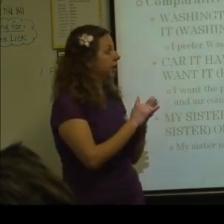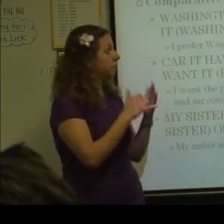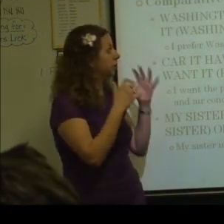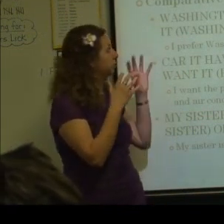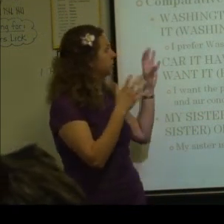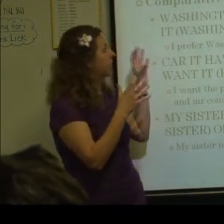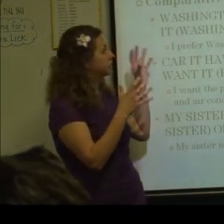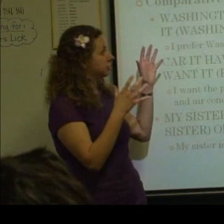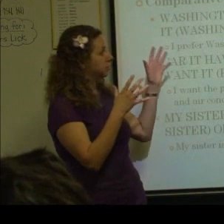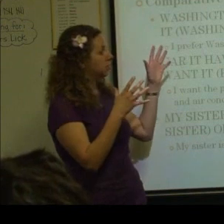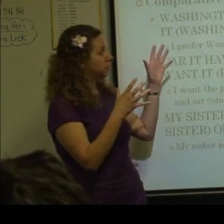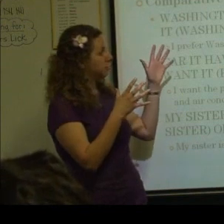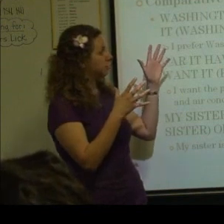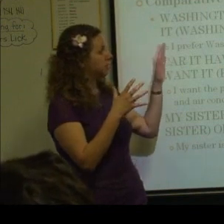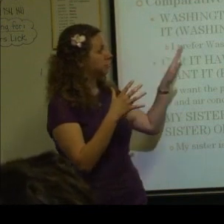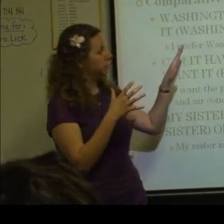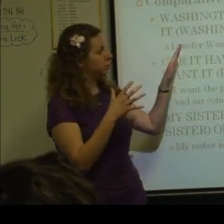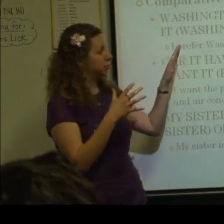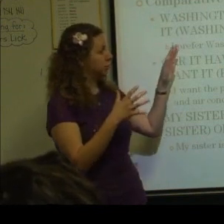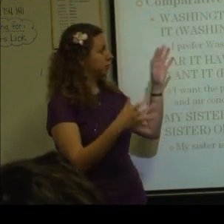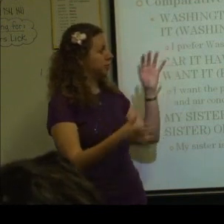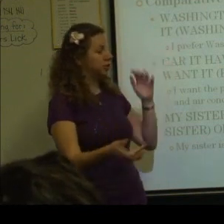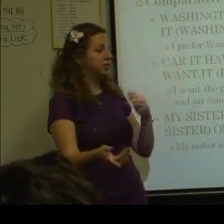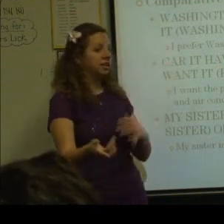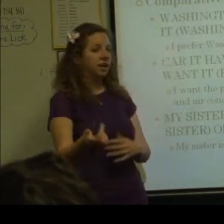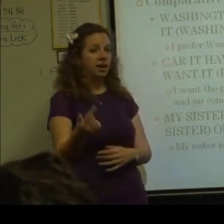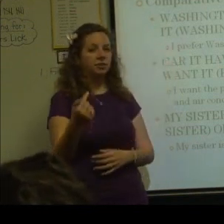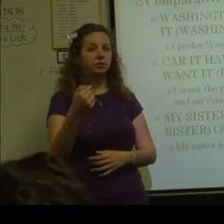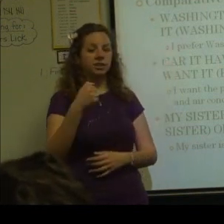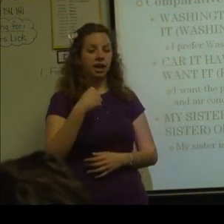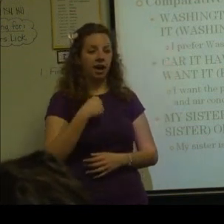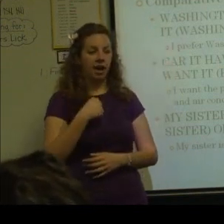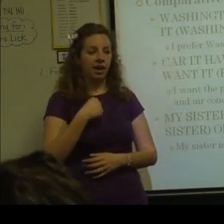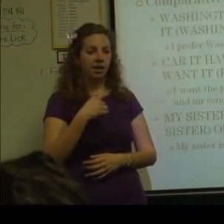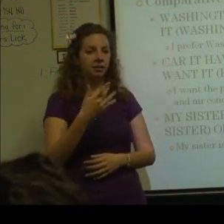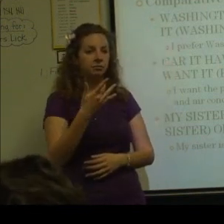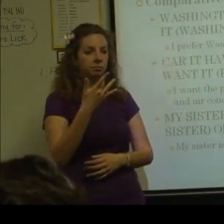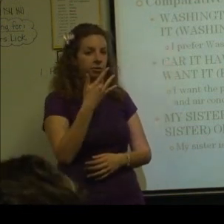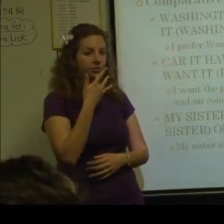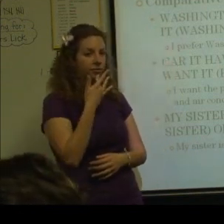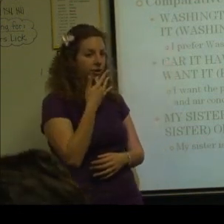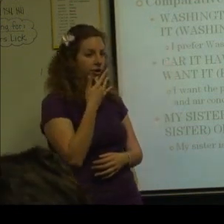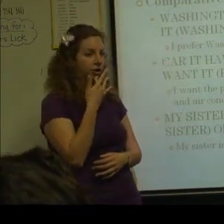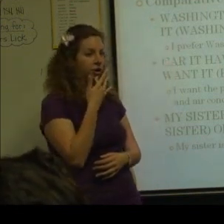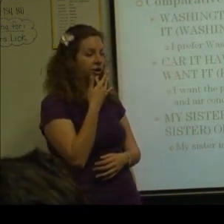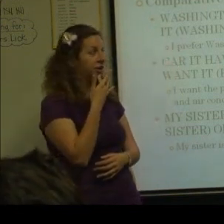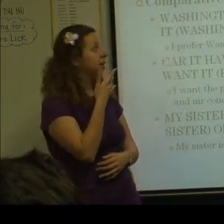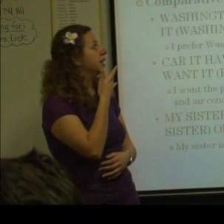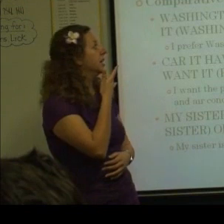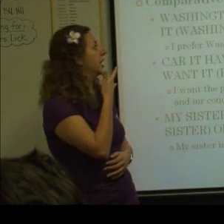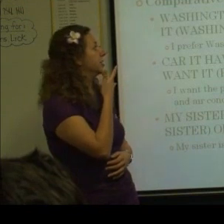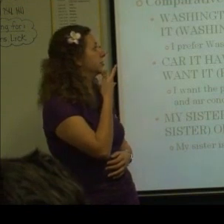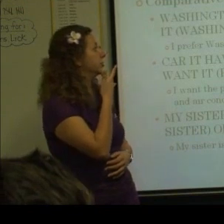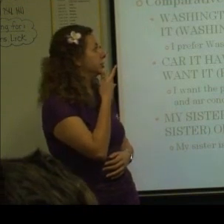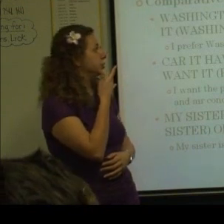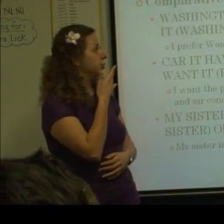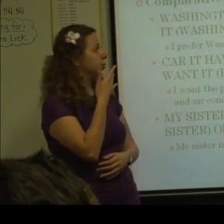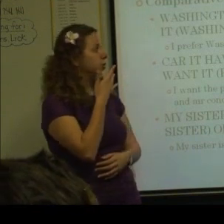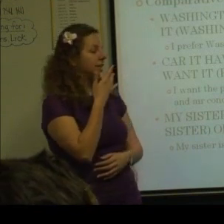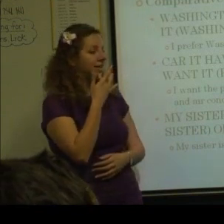that part will actually be all topicalized, but we'll just go through it first. And you'll say, I prefer, and then we'll do